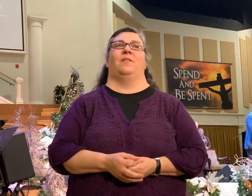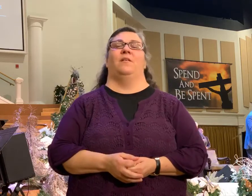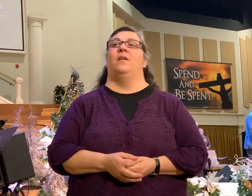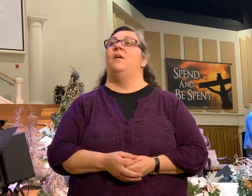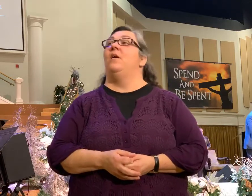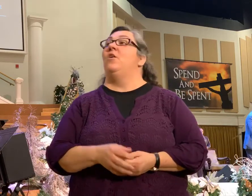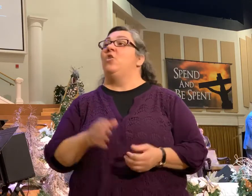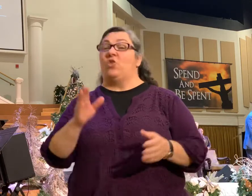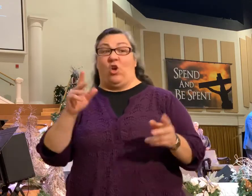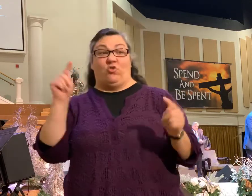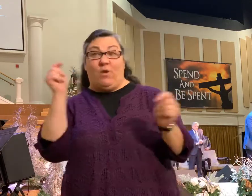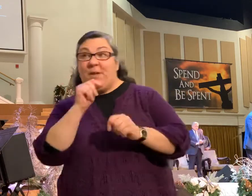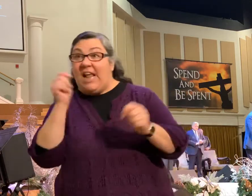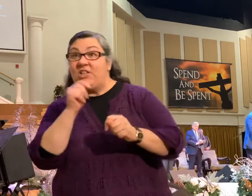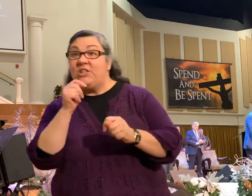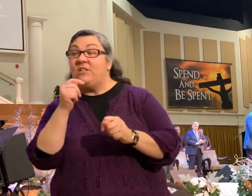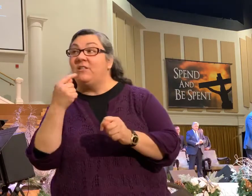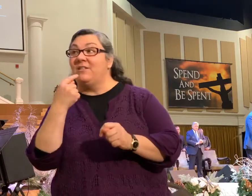Shall tribulation?